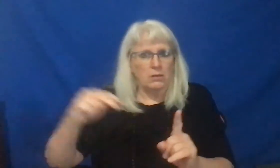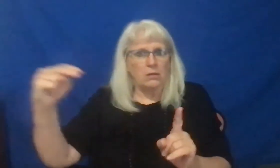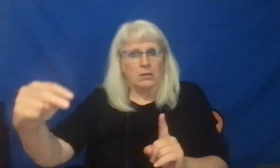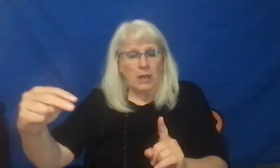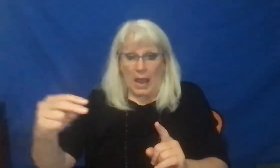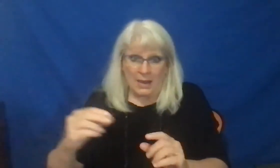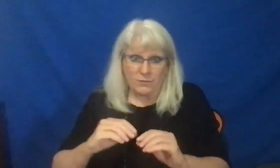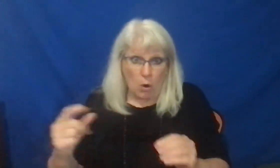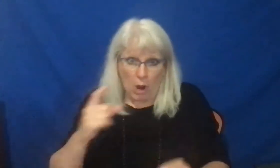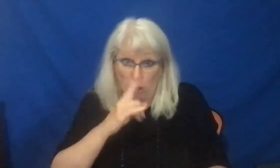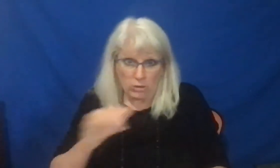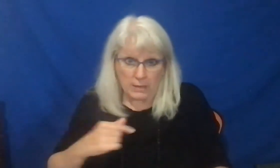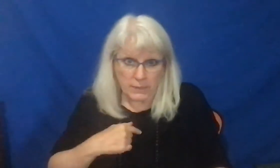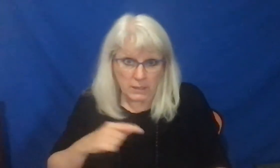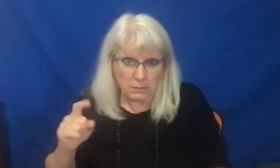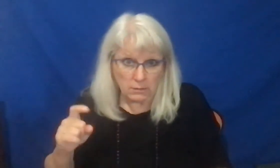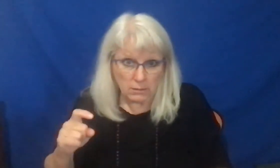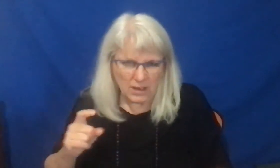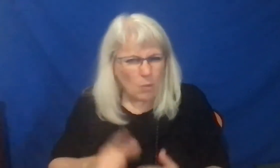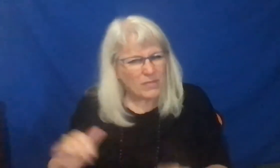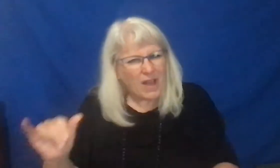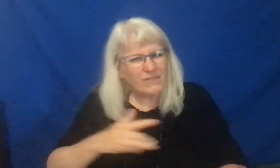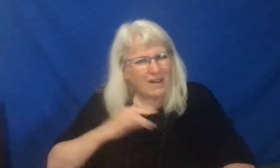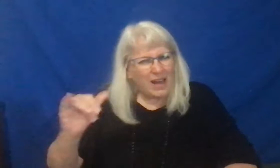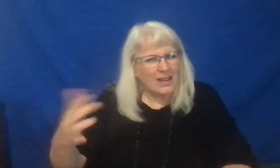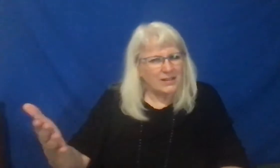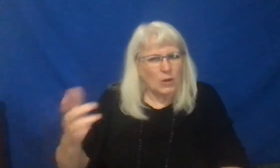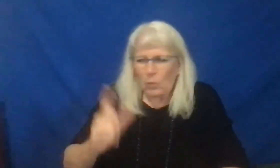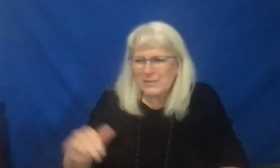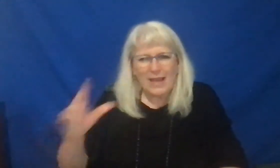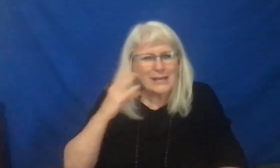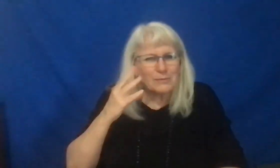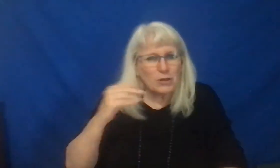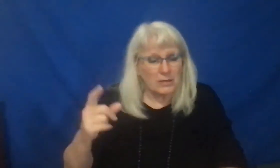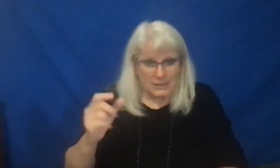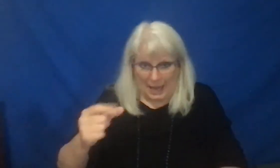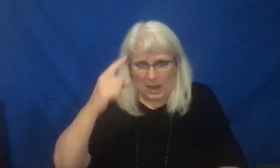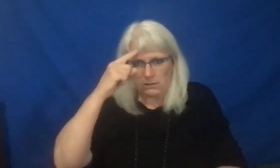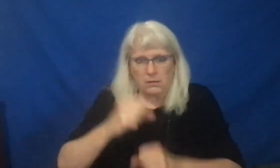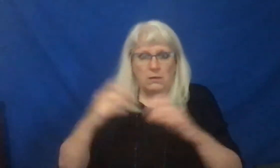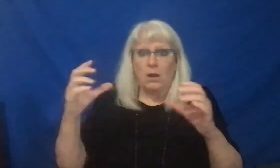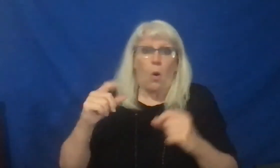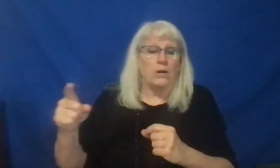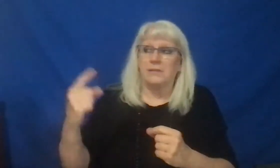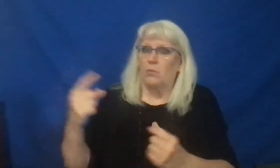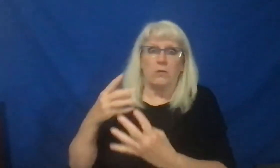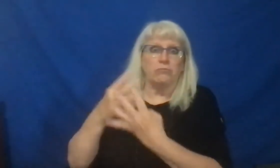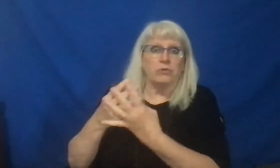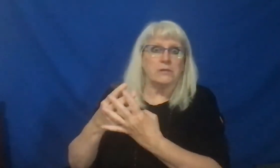Like, what would that experience be? Could I consider the inmate who's getting sober in